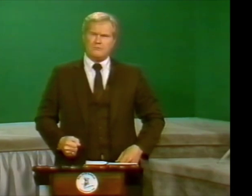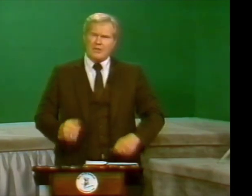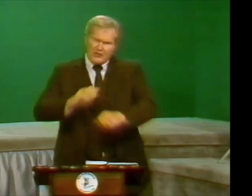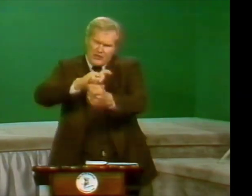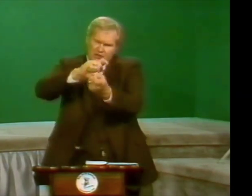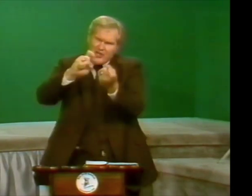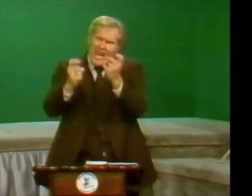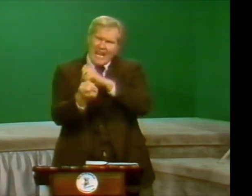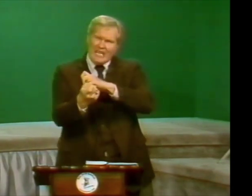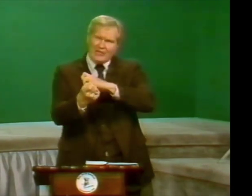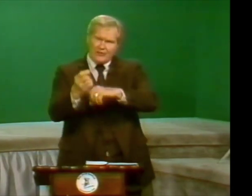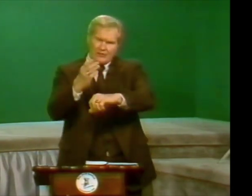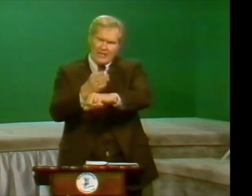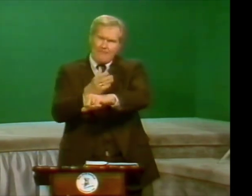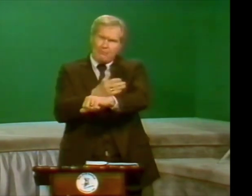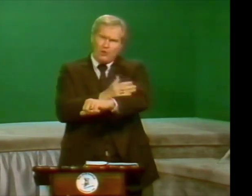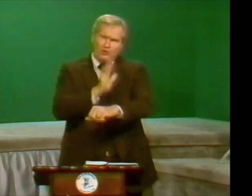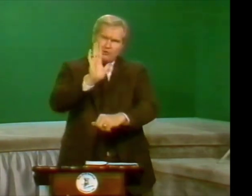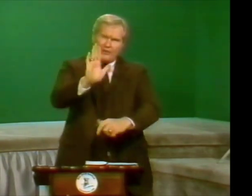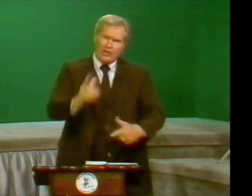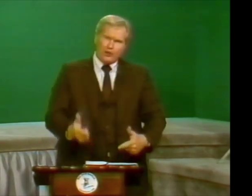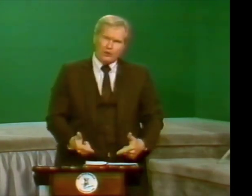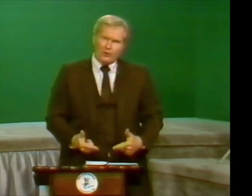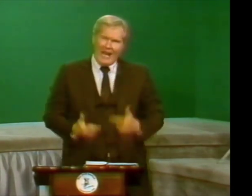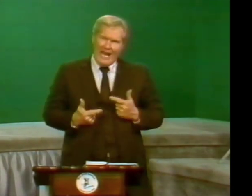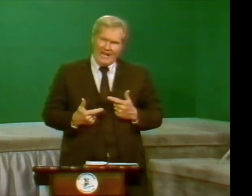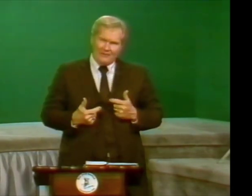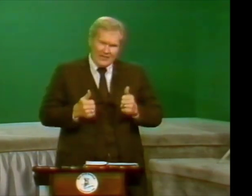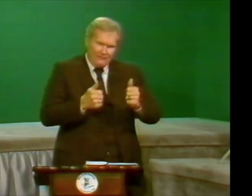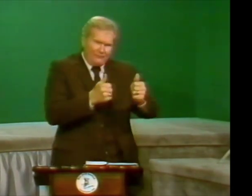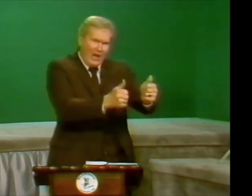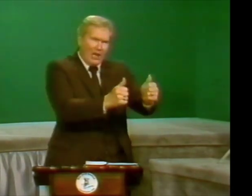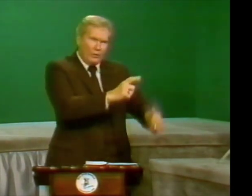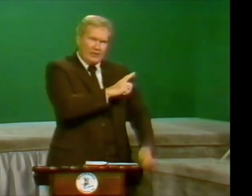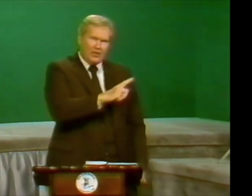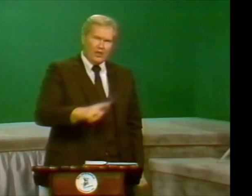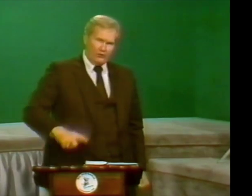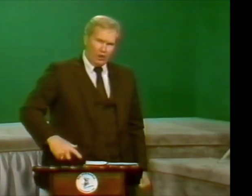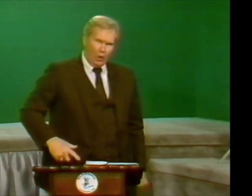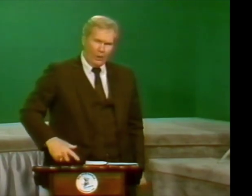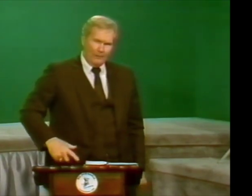to change, improve your life in following the Lord.